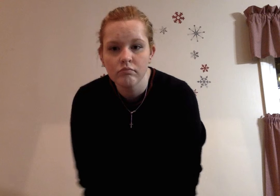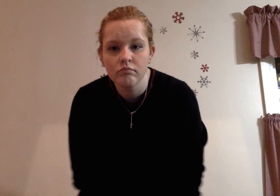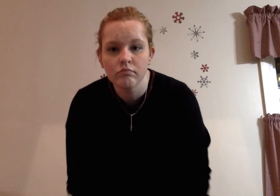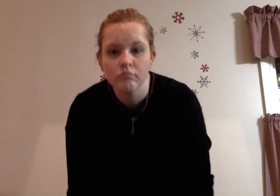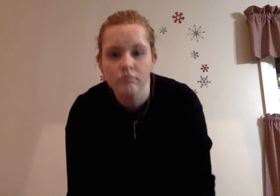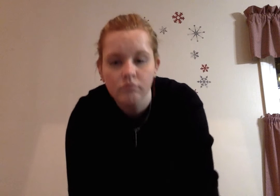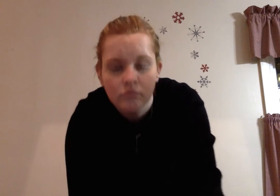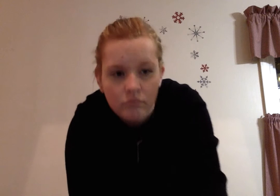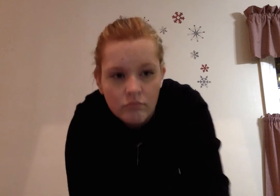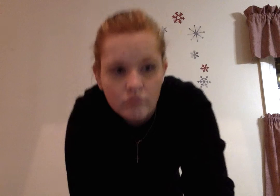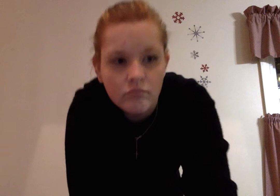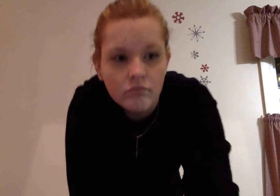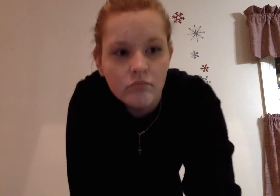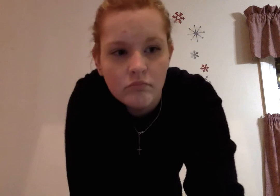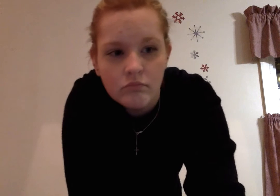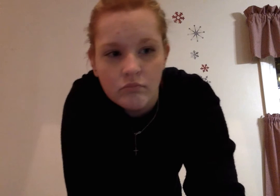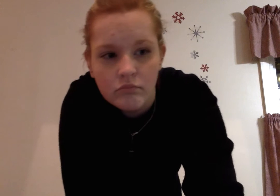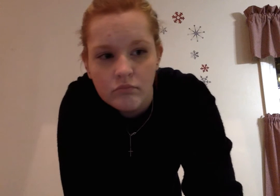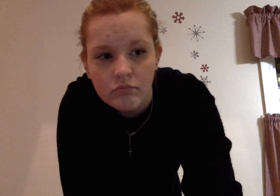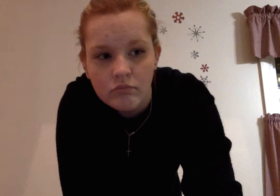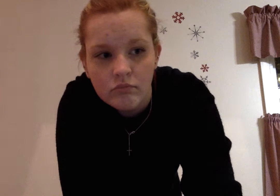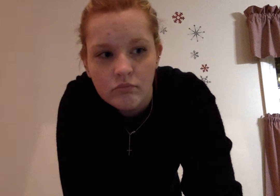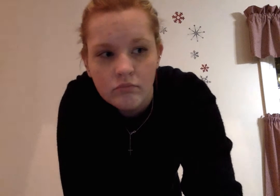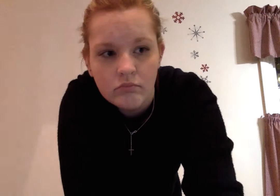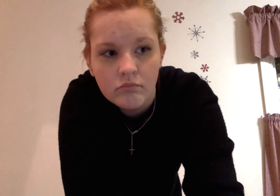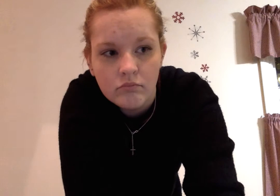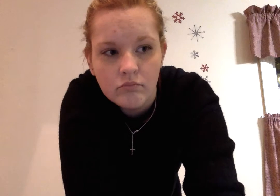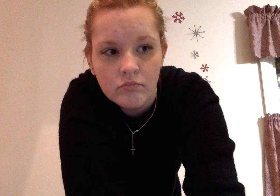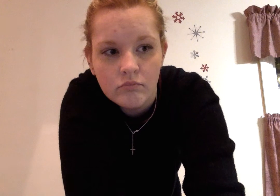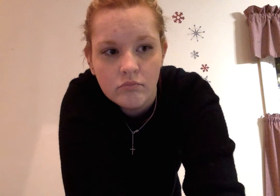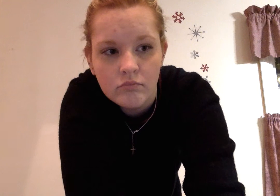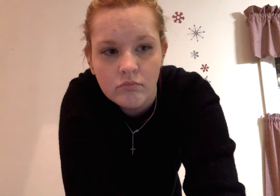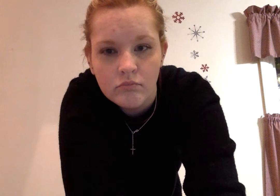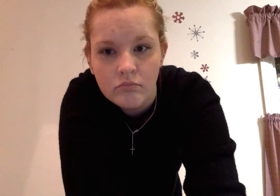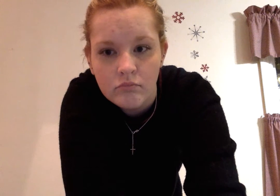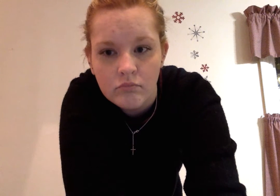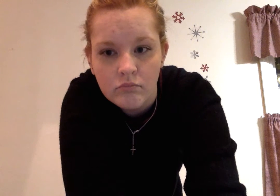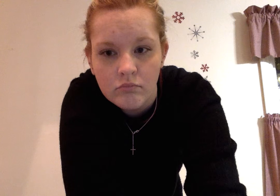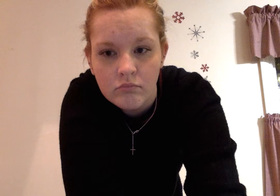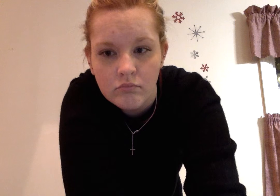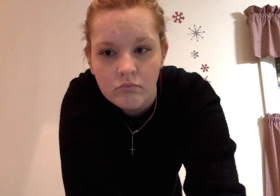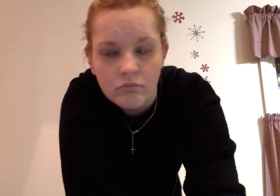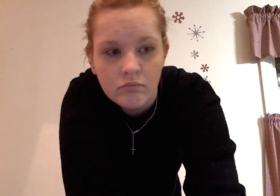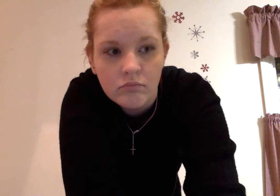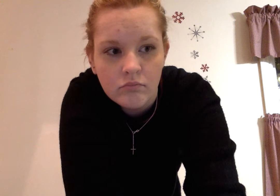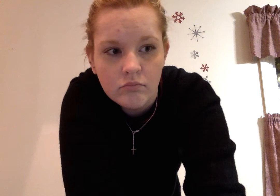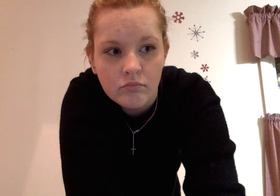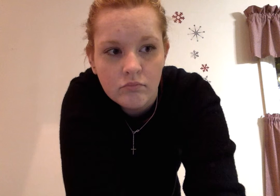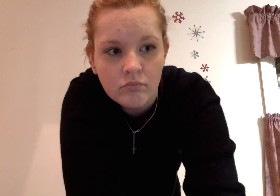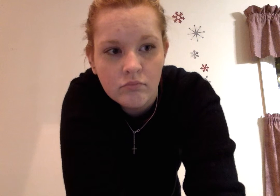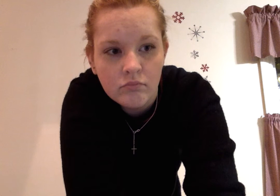friends, talking to people on the street. There's an academic language that we may